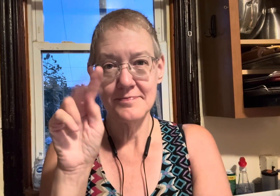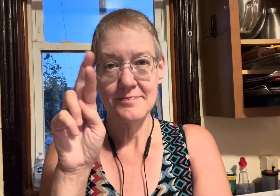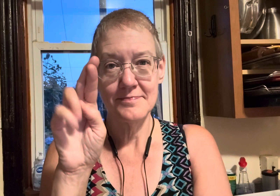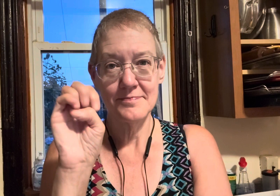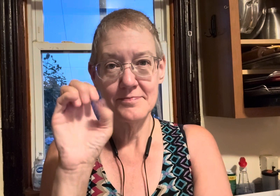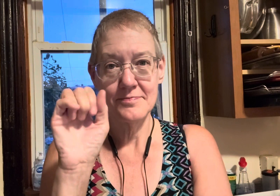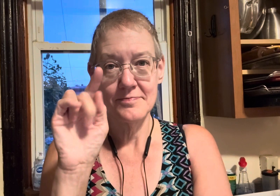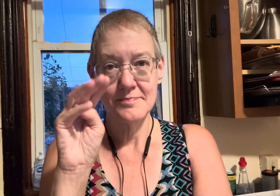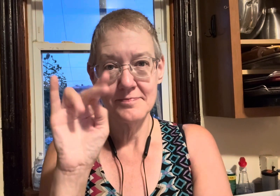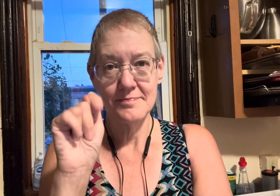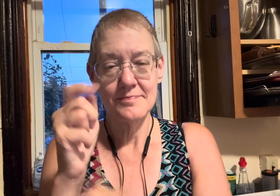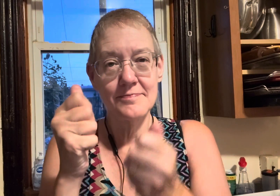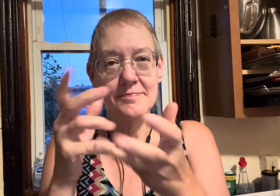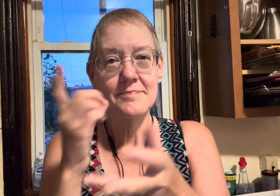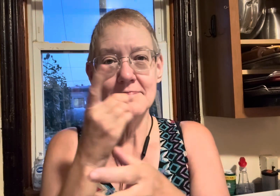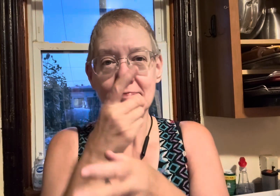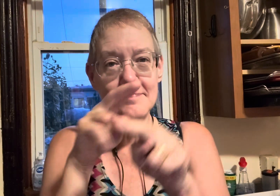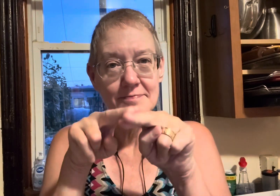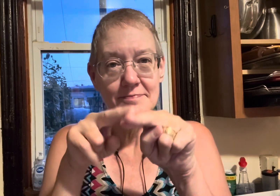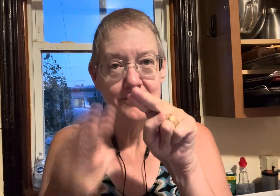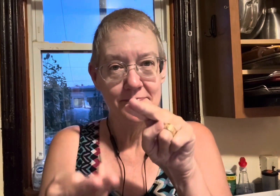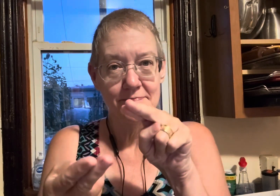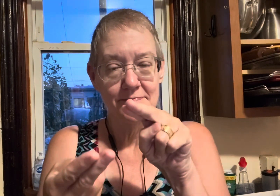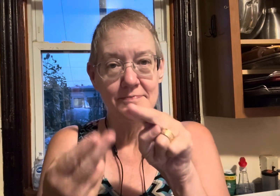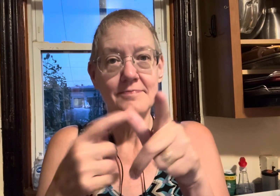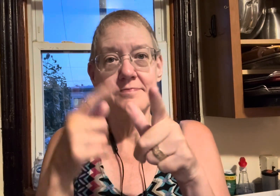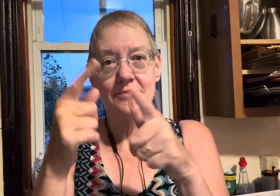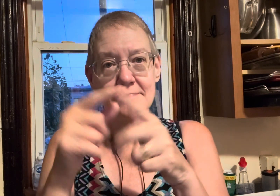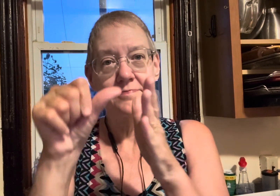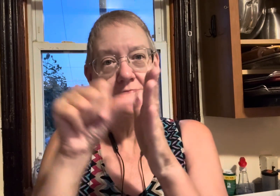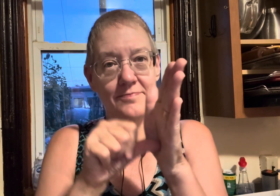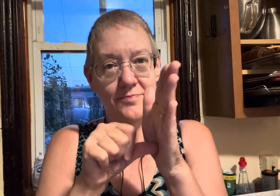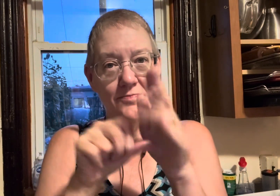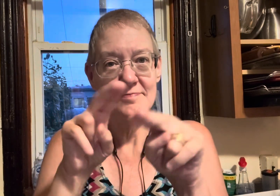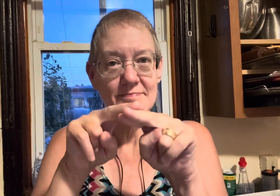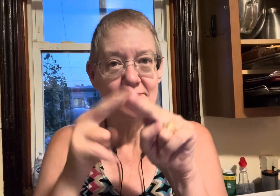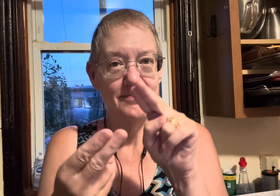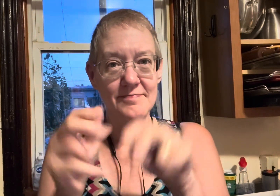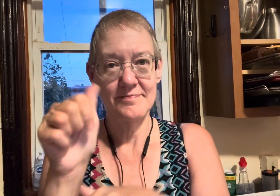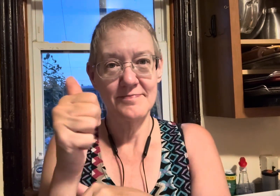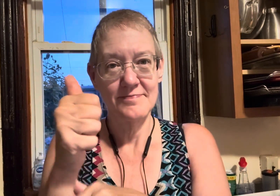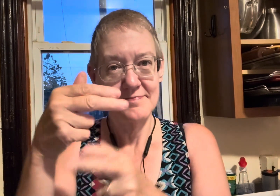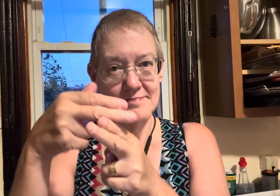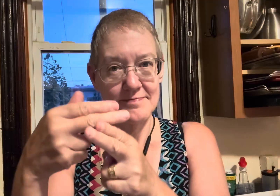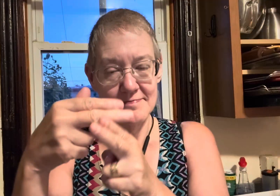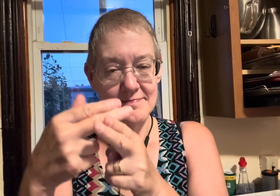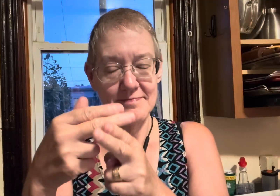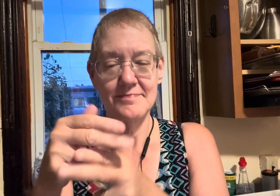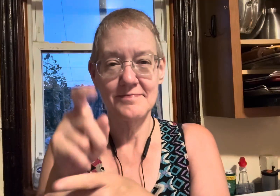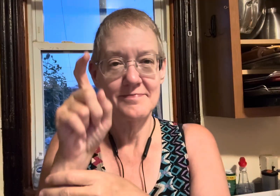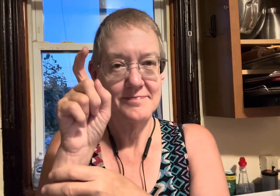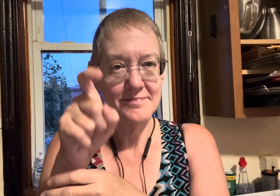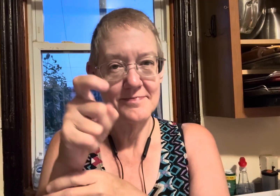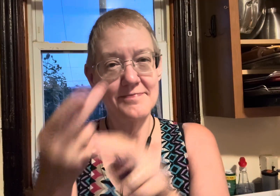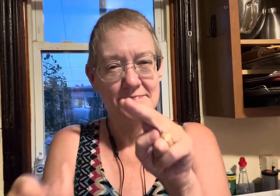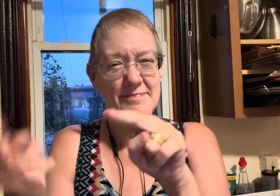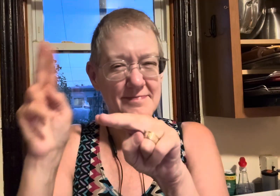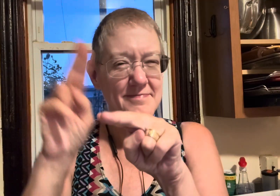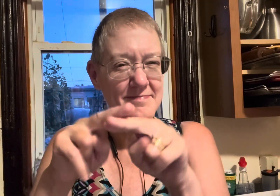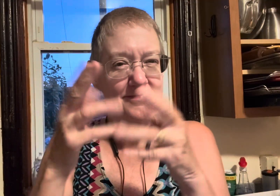cancer treatments. And those all caused him to lose weight. Plus, he lost 10 pounds in the hospital after surgery. So